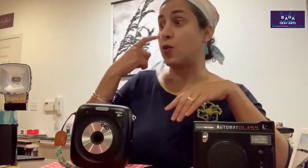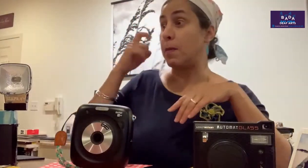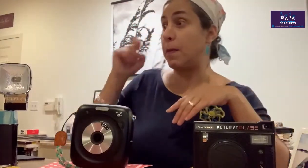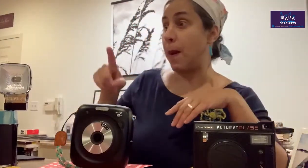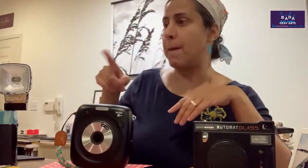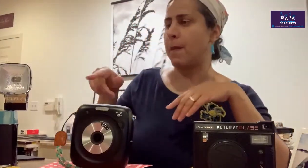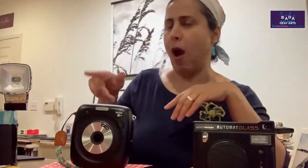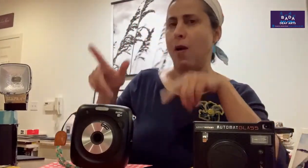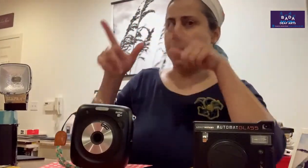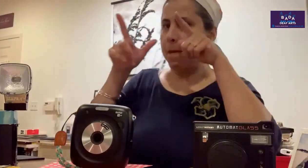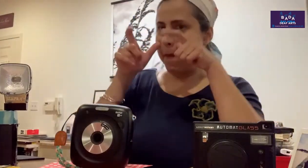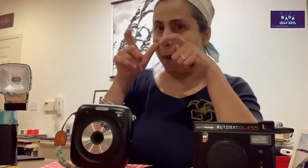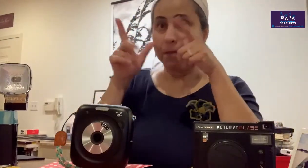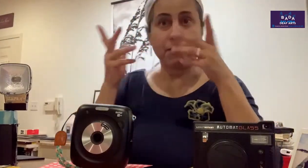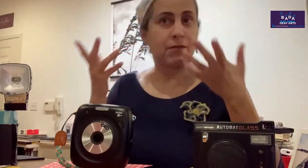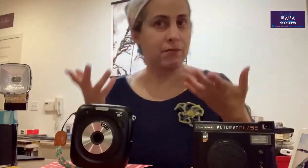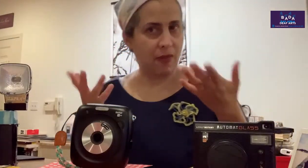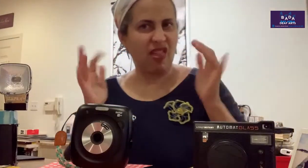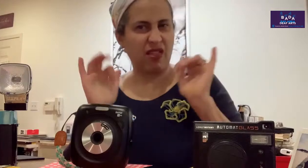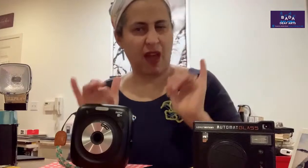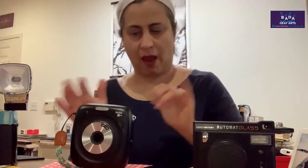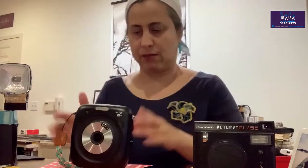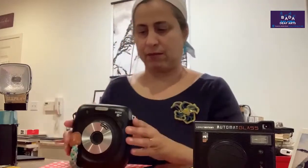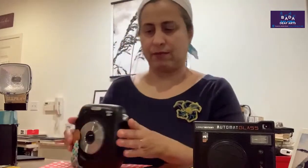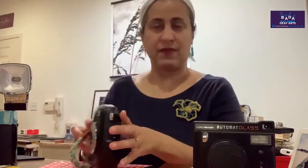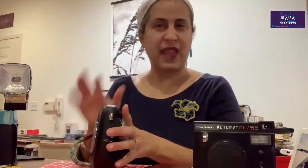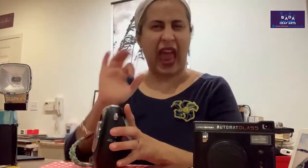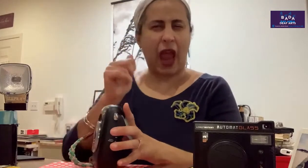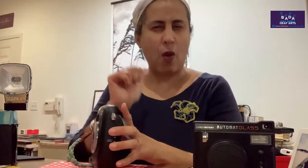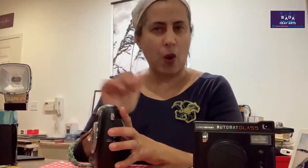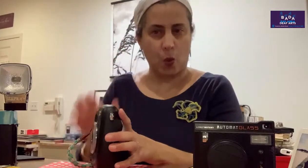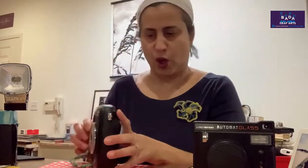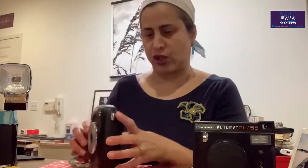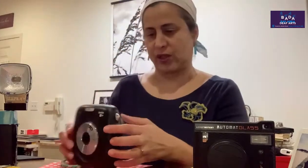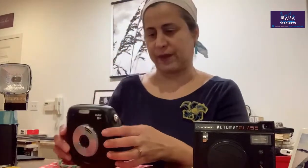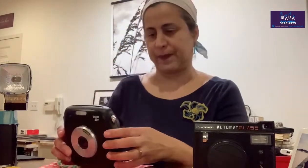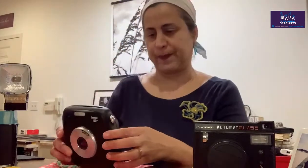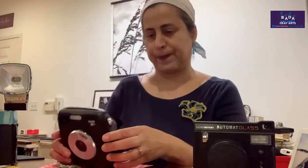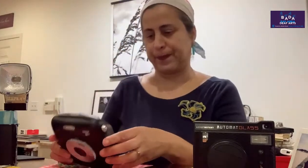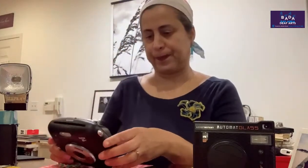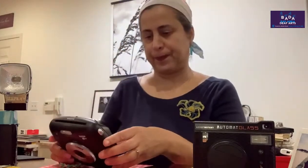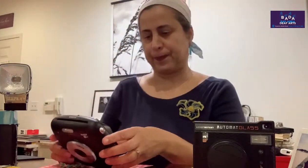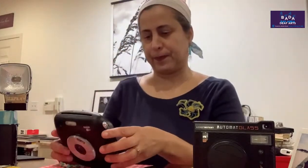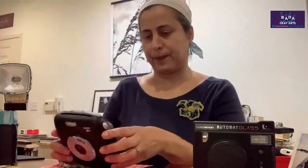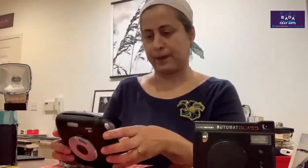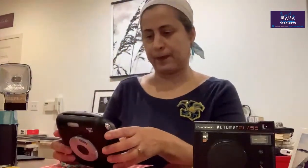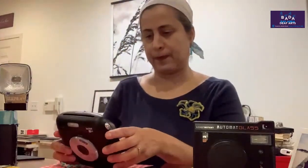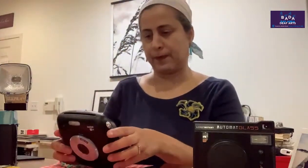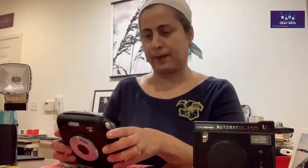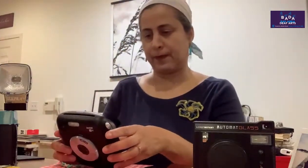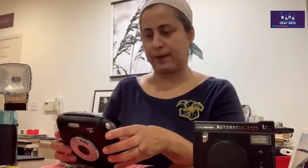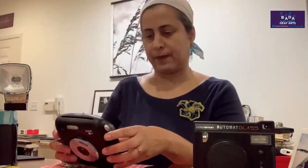translate the photos from your phone onto this camera. This is, you're actually taking the photo yourself with the piece of